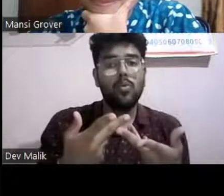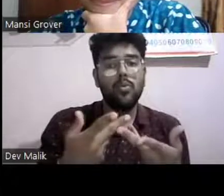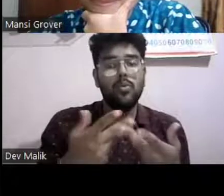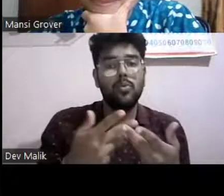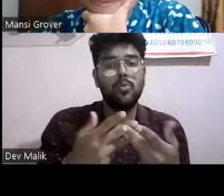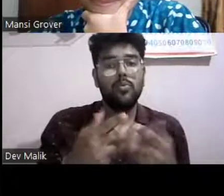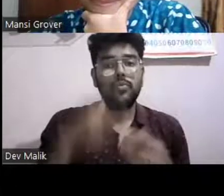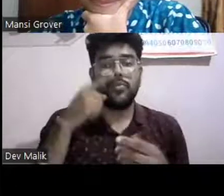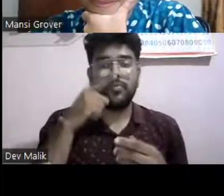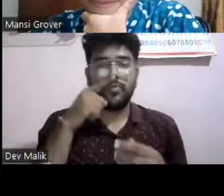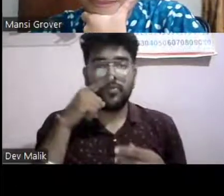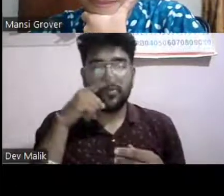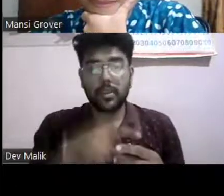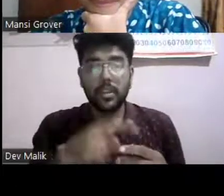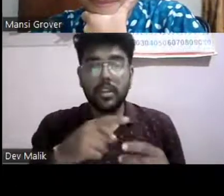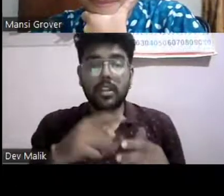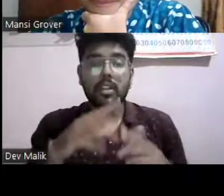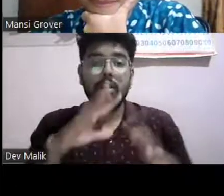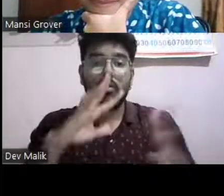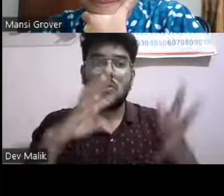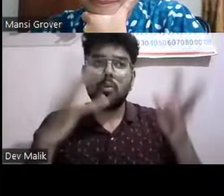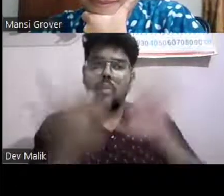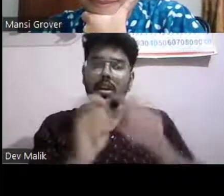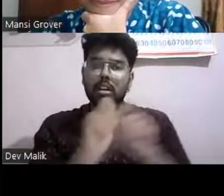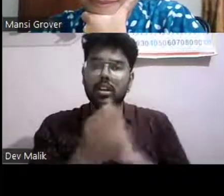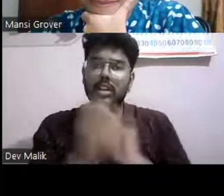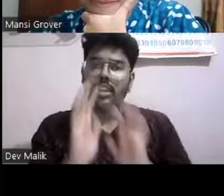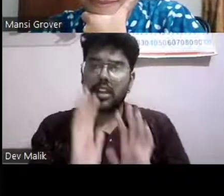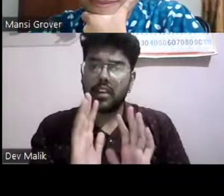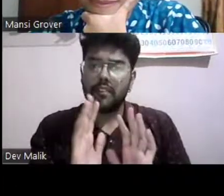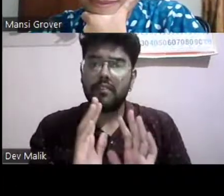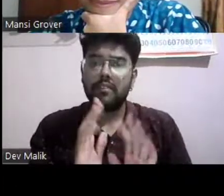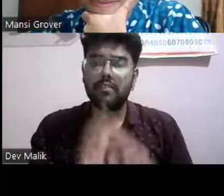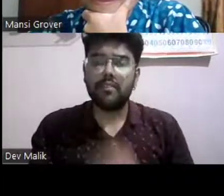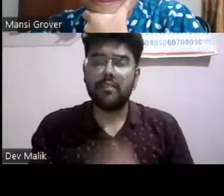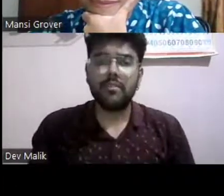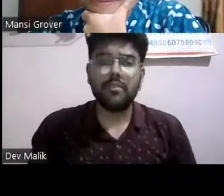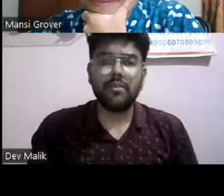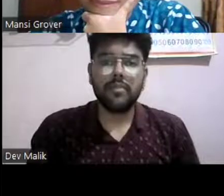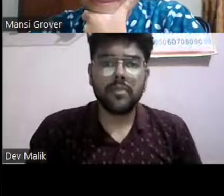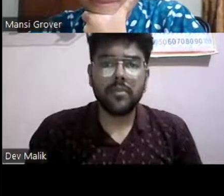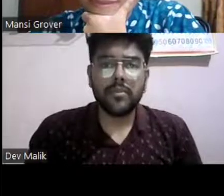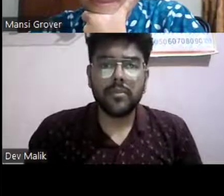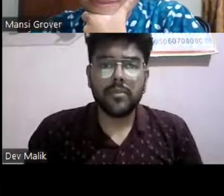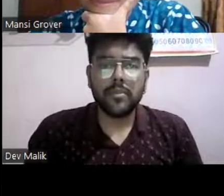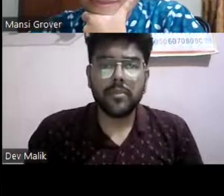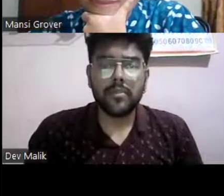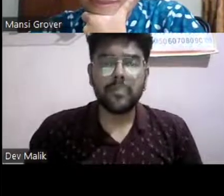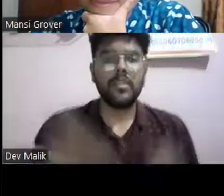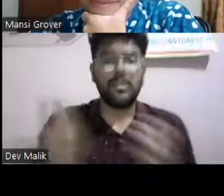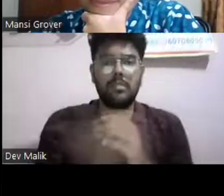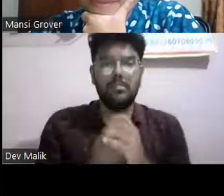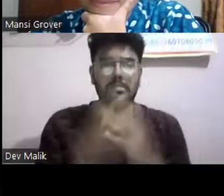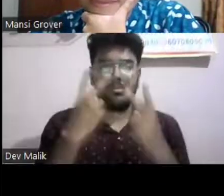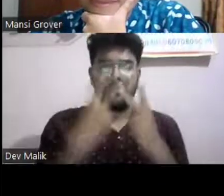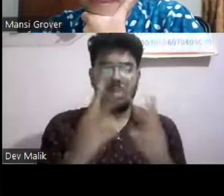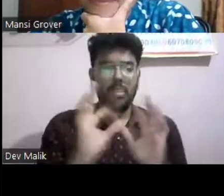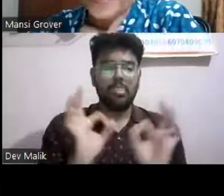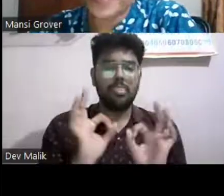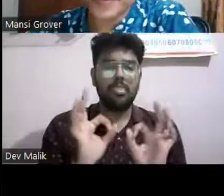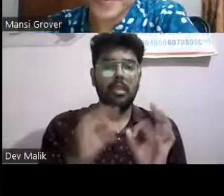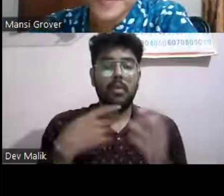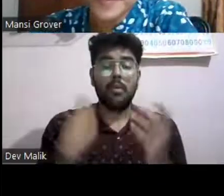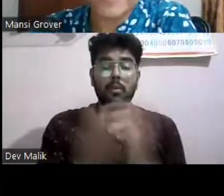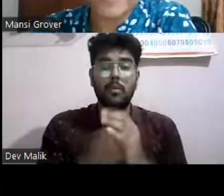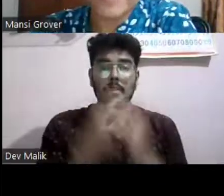if his world changed beyond recognition. We don't get to see the human, we get to see